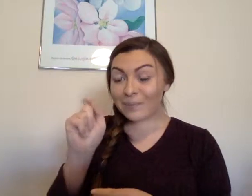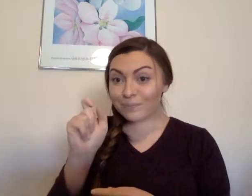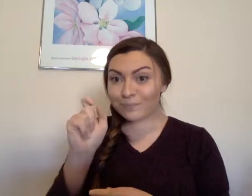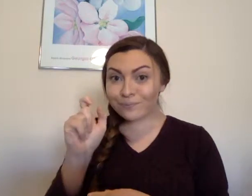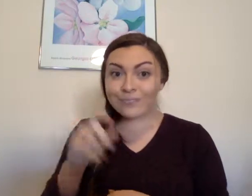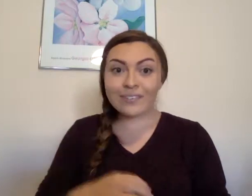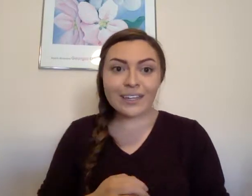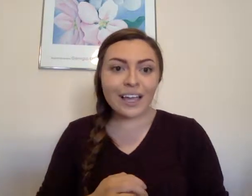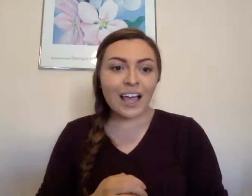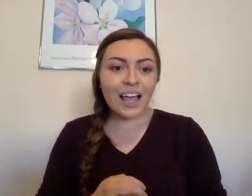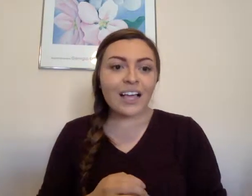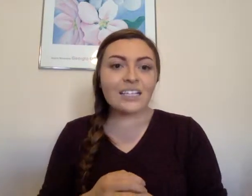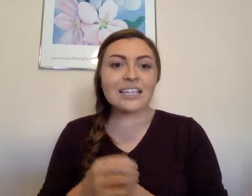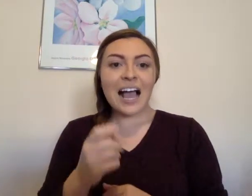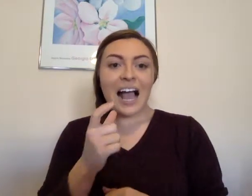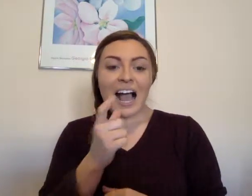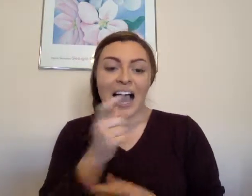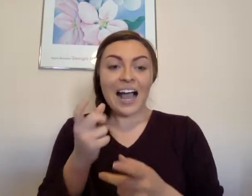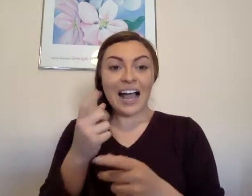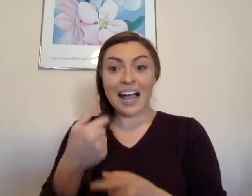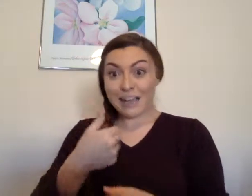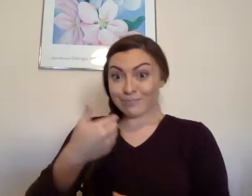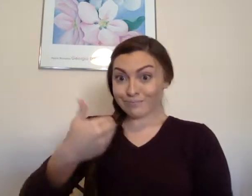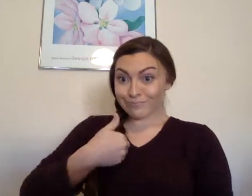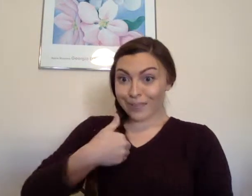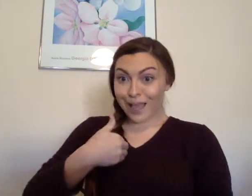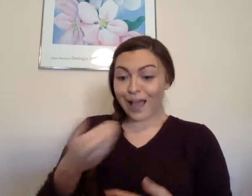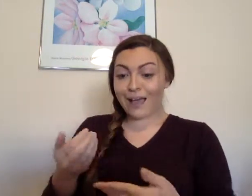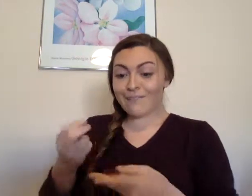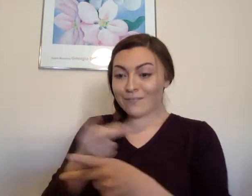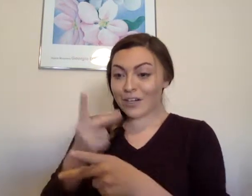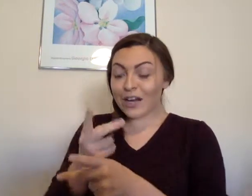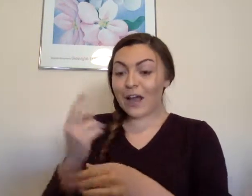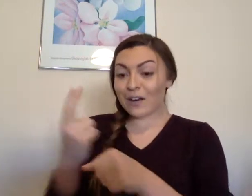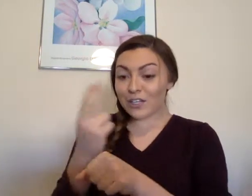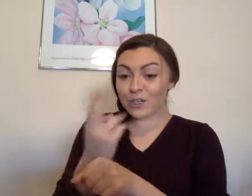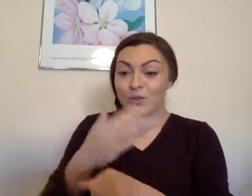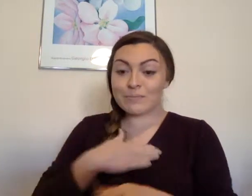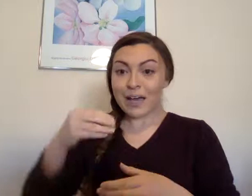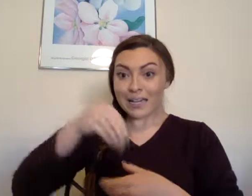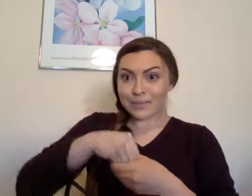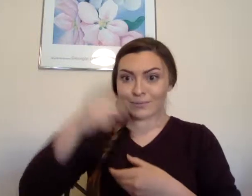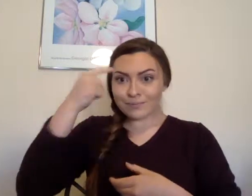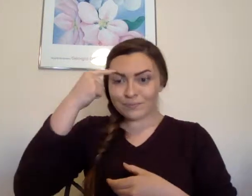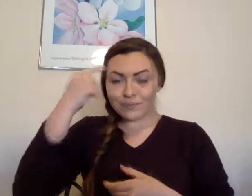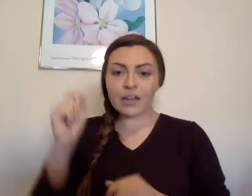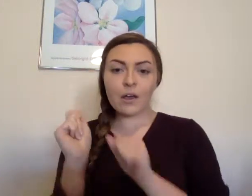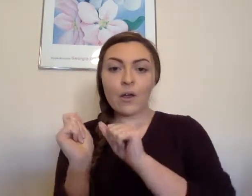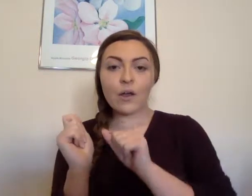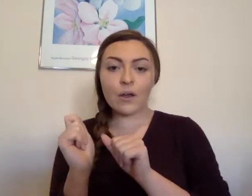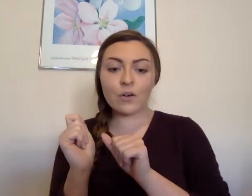what I want to share with you. So I want you to play with me here for a minute. Everybody, fold your arms.